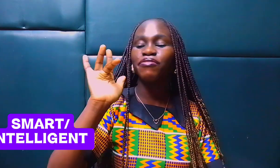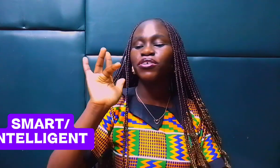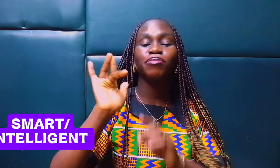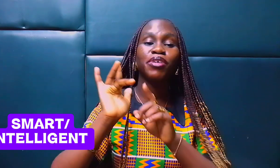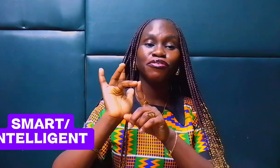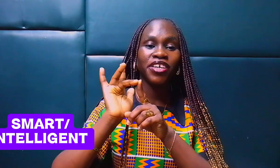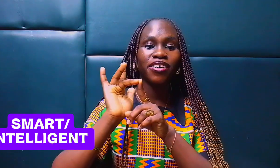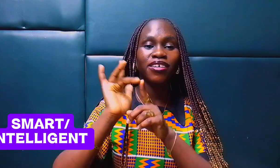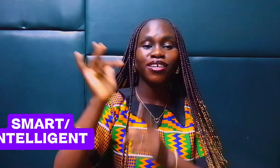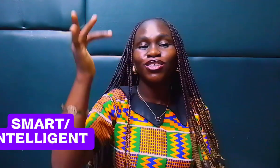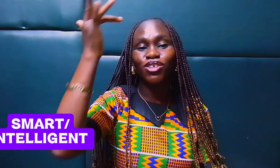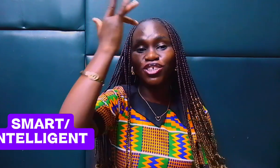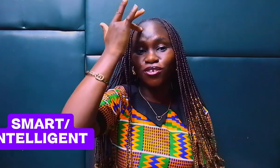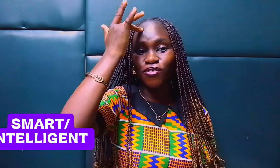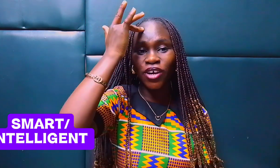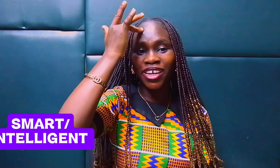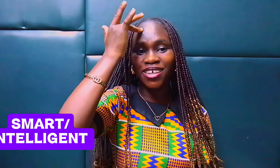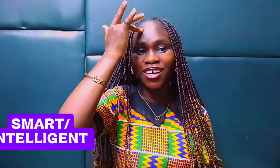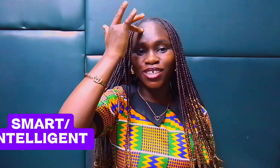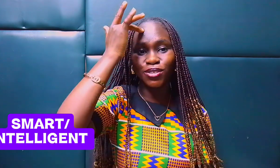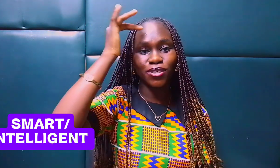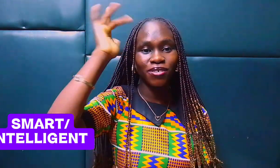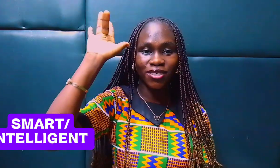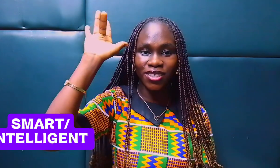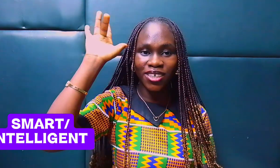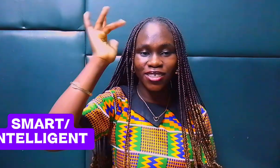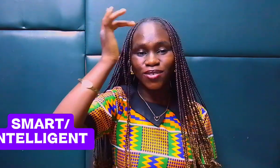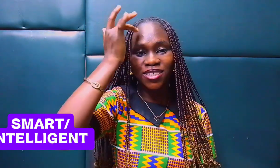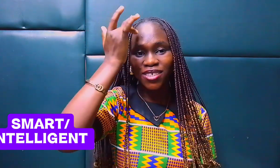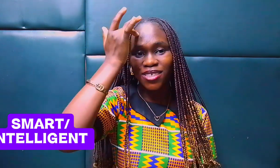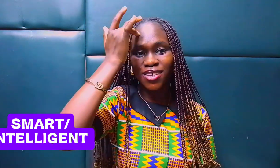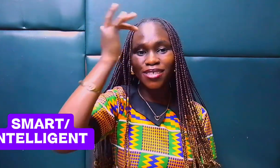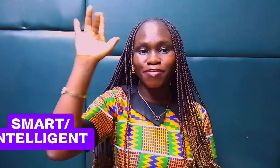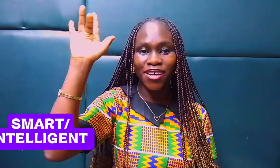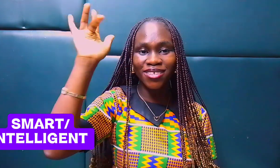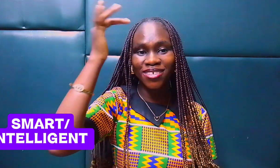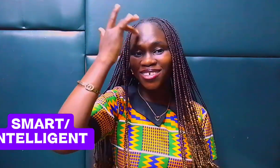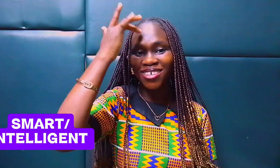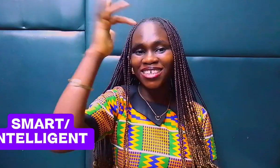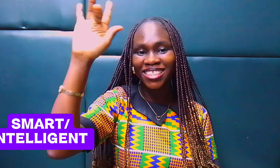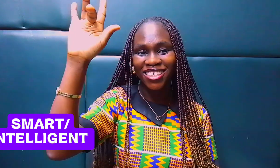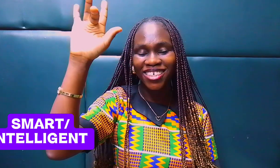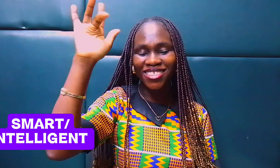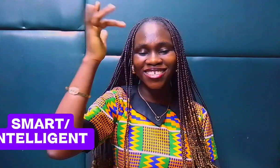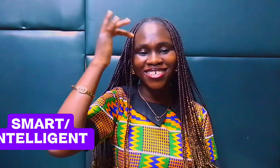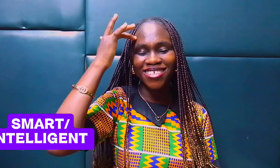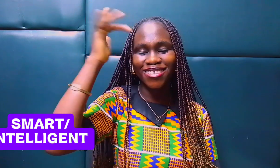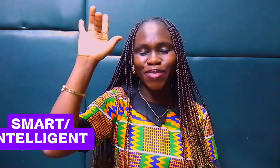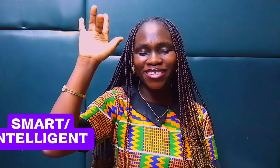Have your middle finger touching your forehead and you're taking it out like this. Smart, intelligent.